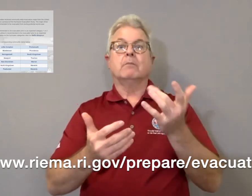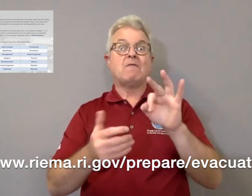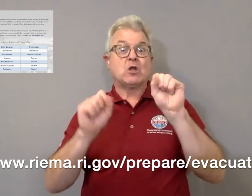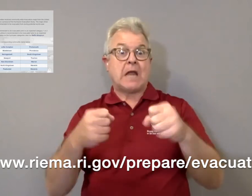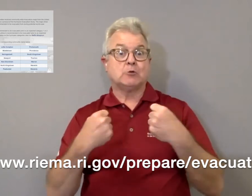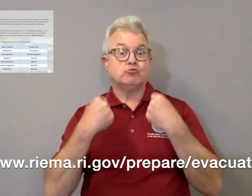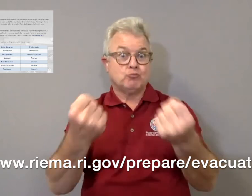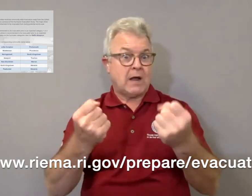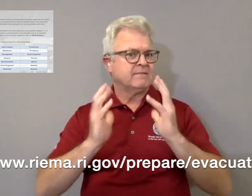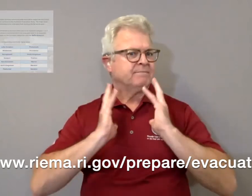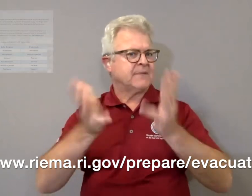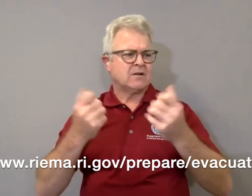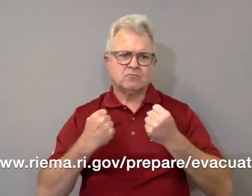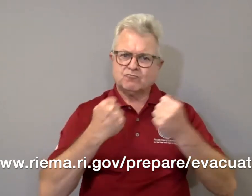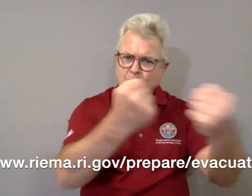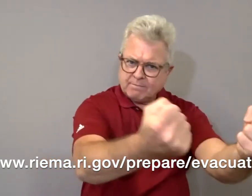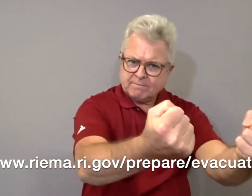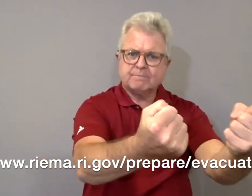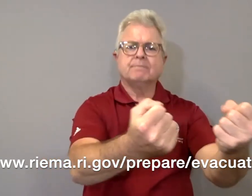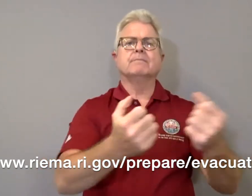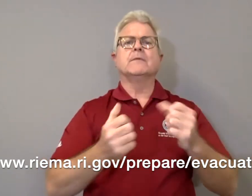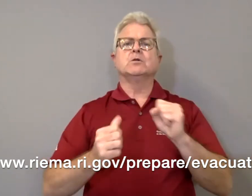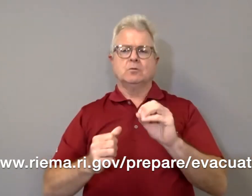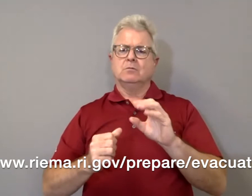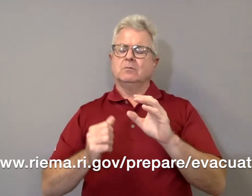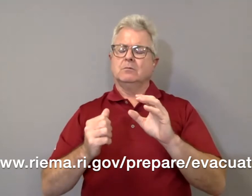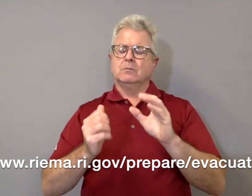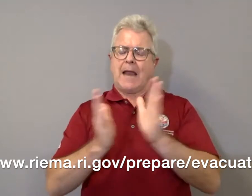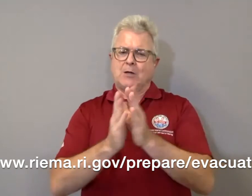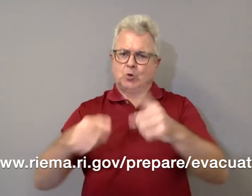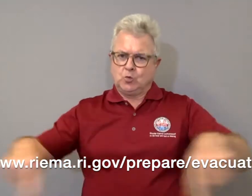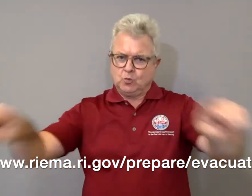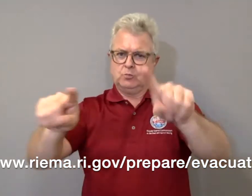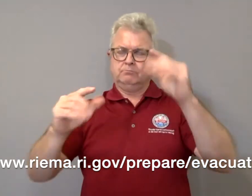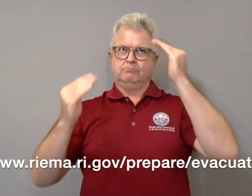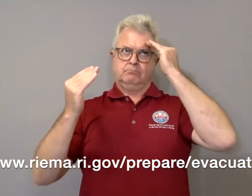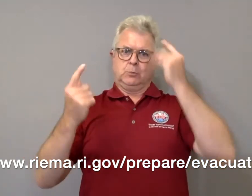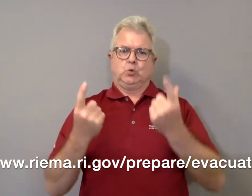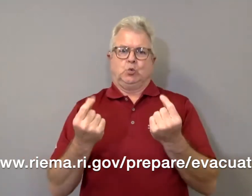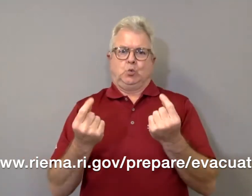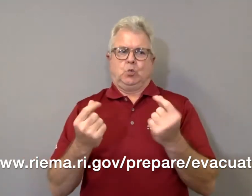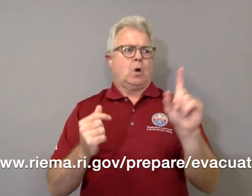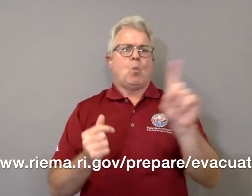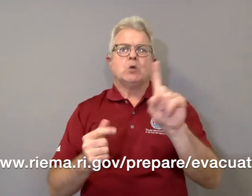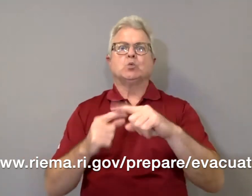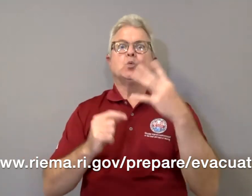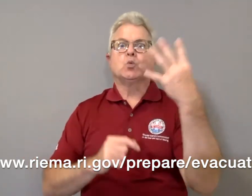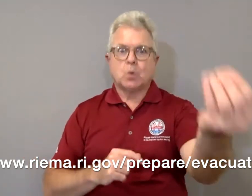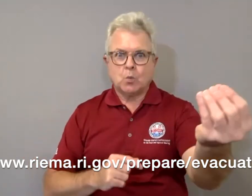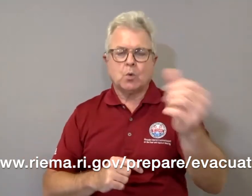in the same town or it could be in a neighboring town. If you do need to drive there, that's fine. We just ask for you to be aware